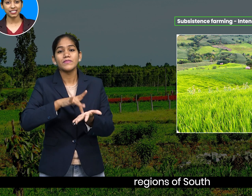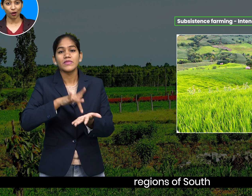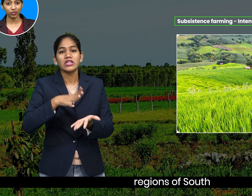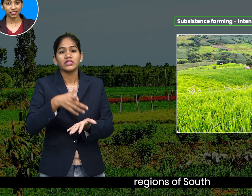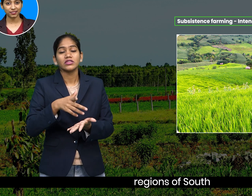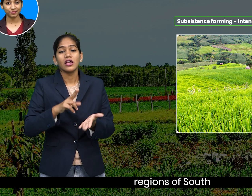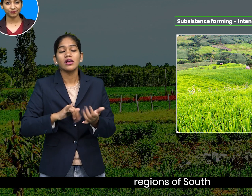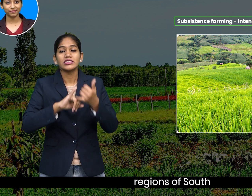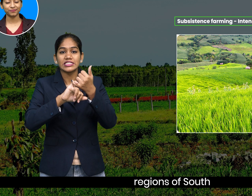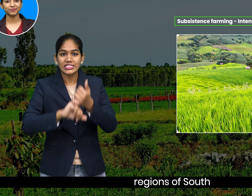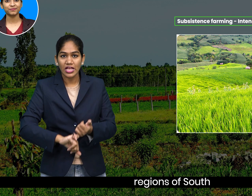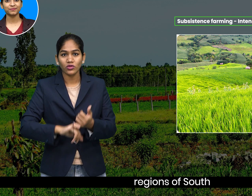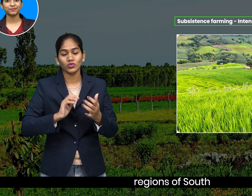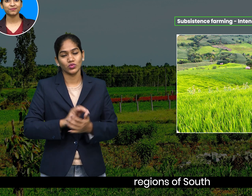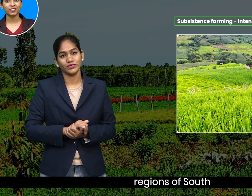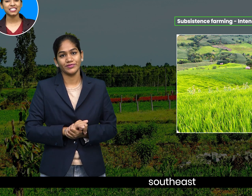of South,